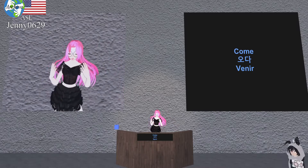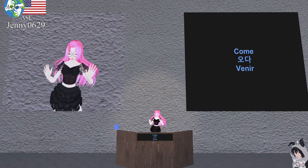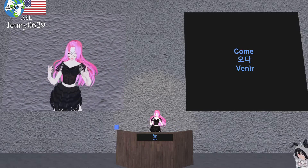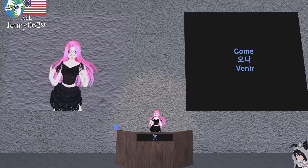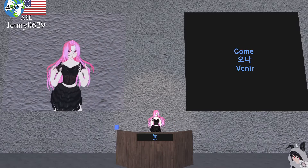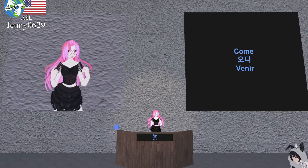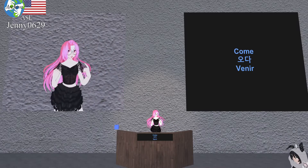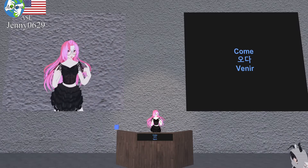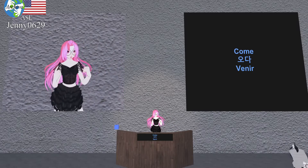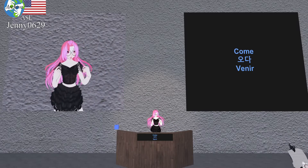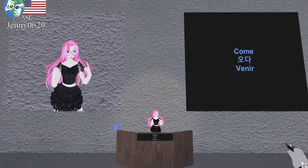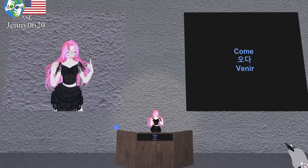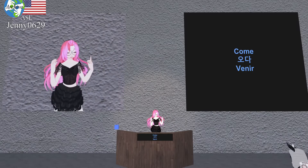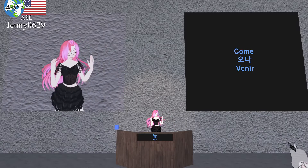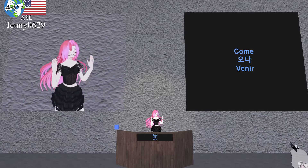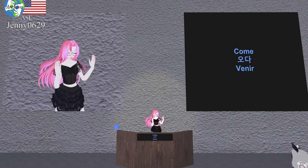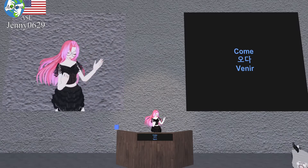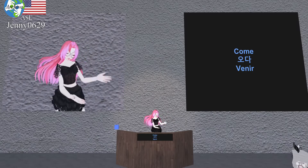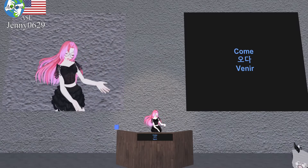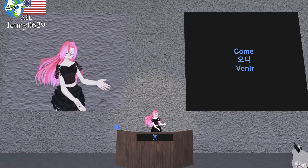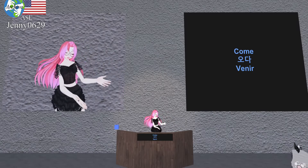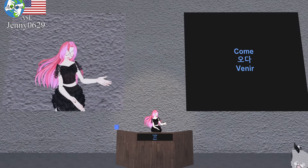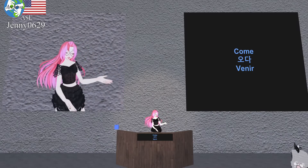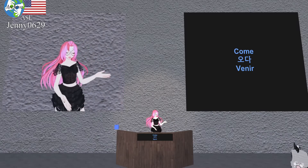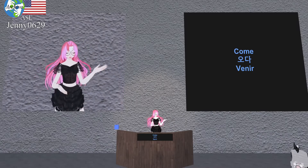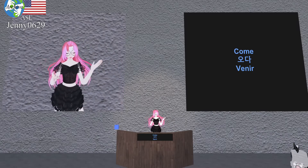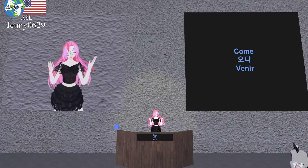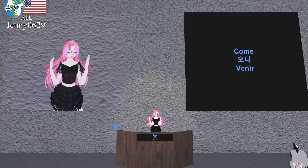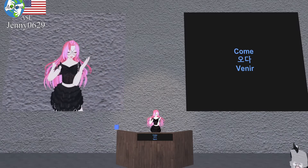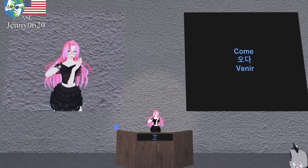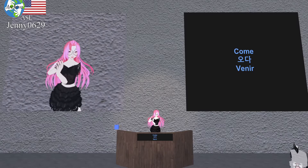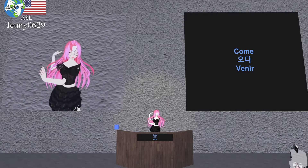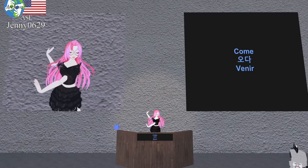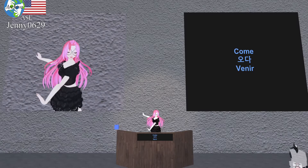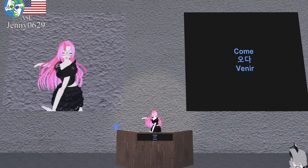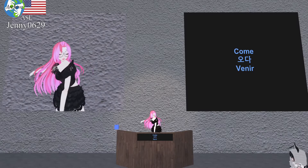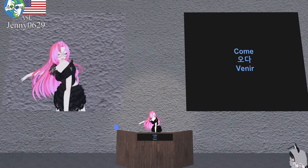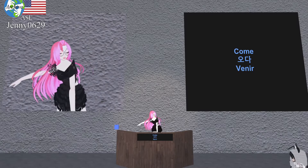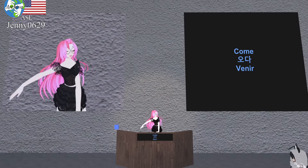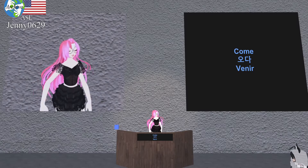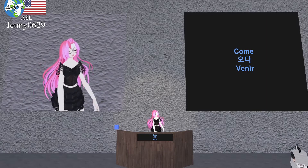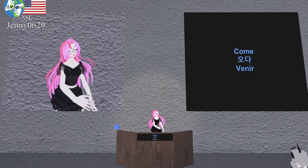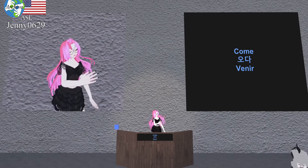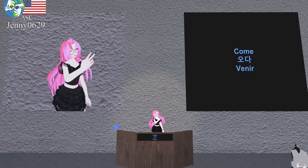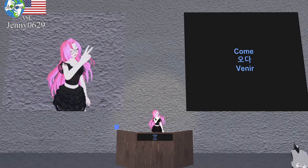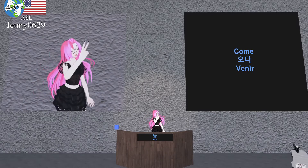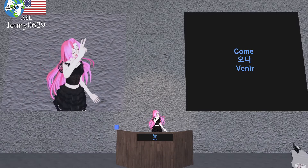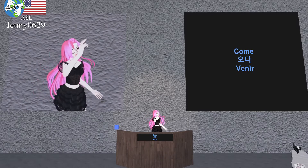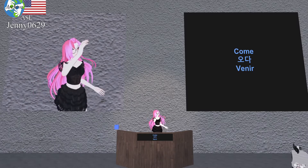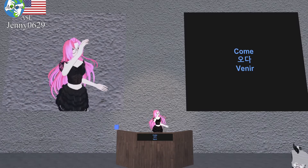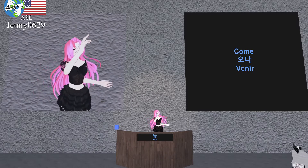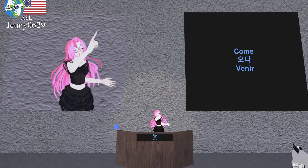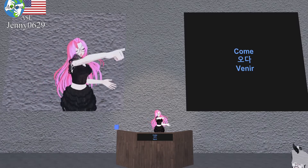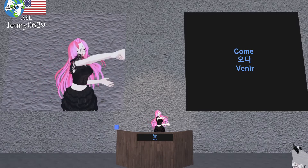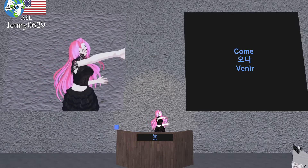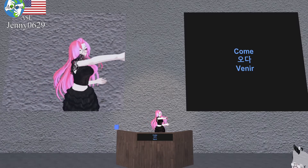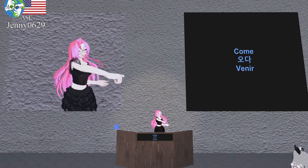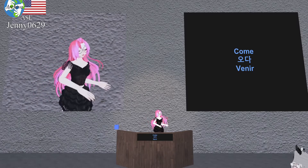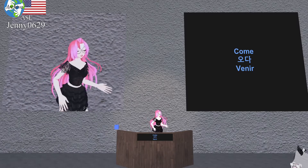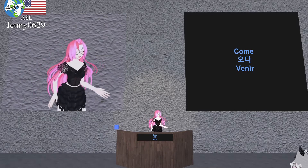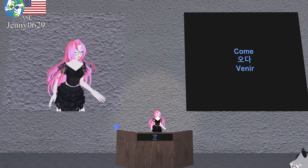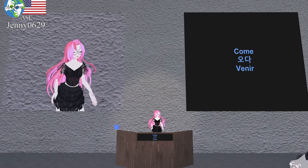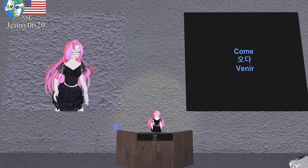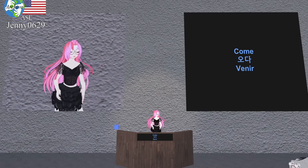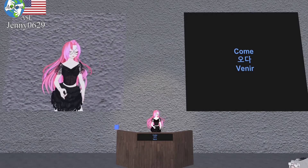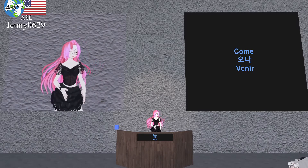Okay, so now I'm going to open it up to questions. It could be about what I just taught. Could be about something completely unrelated. Could be about signs you want to learn.